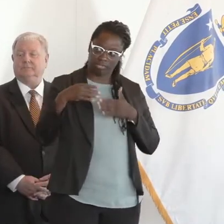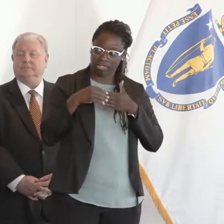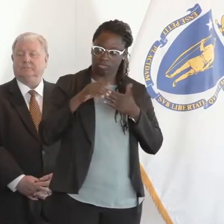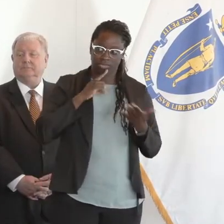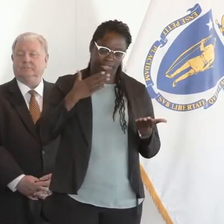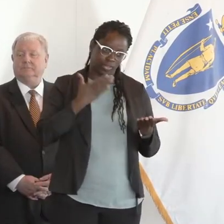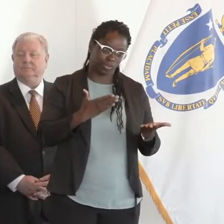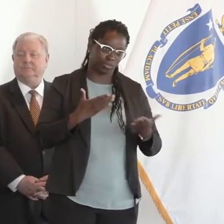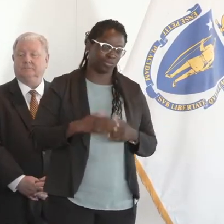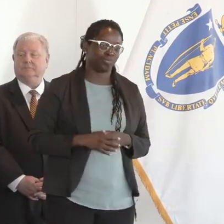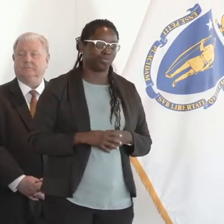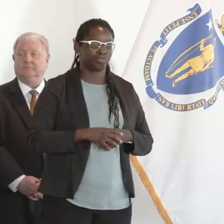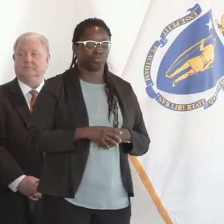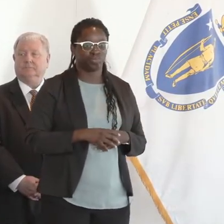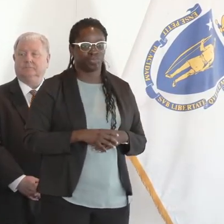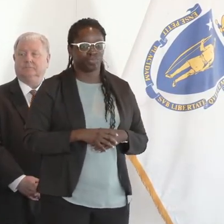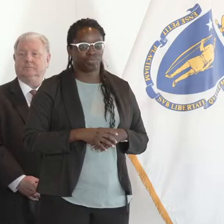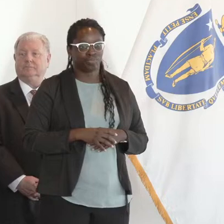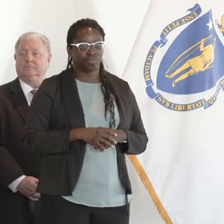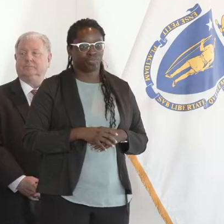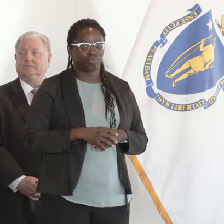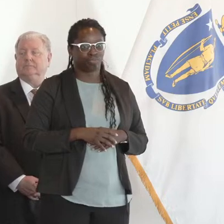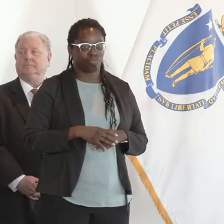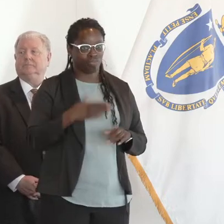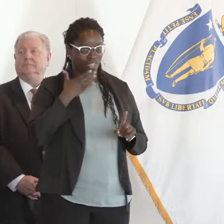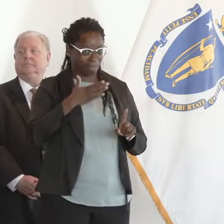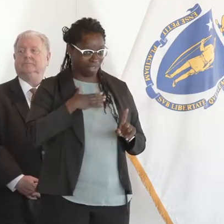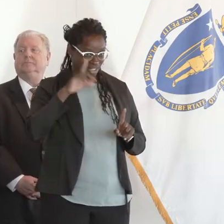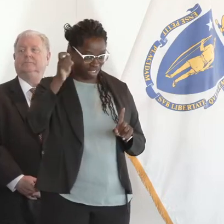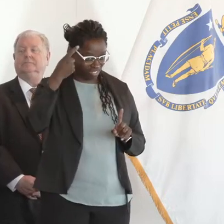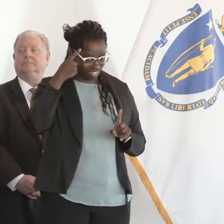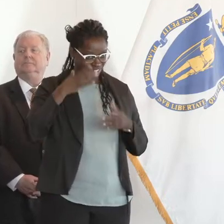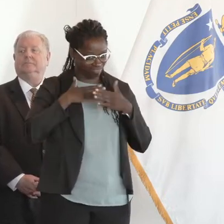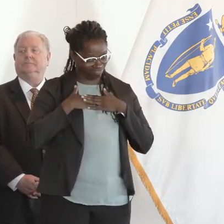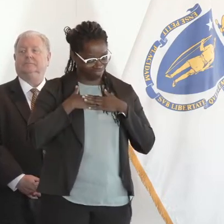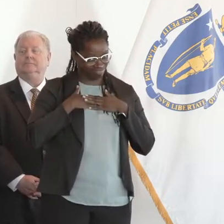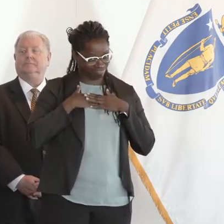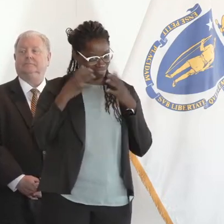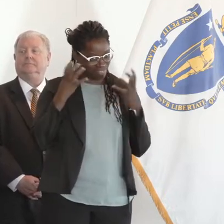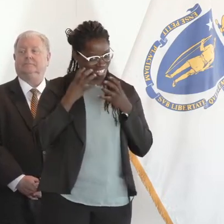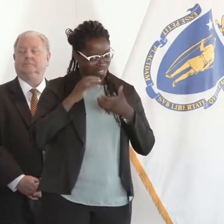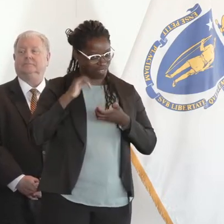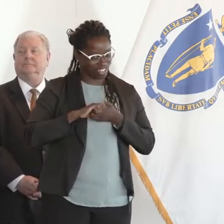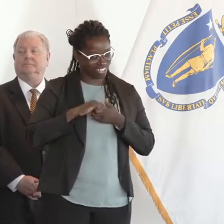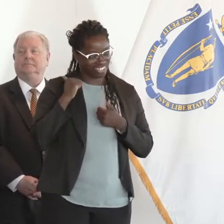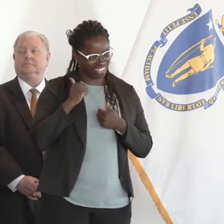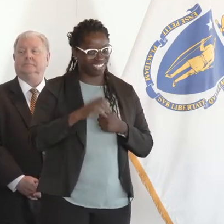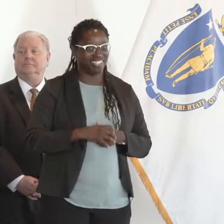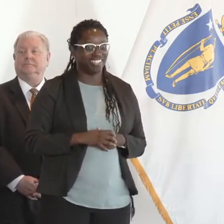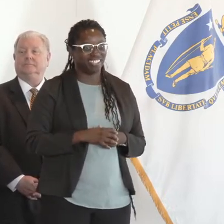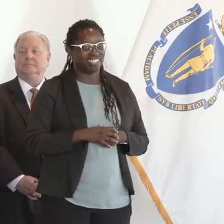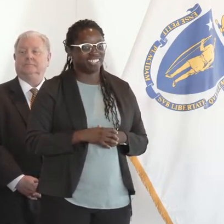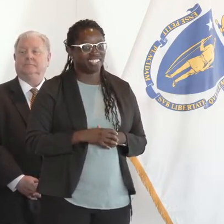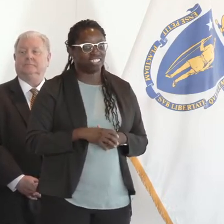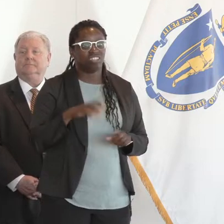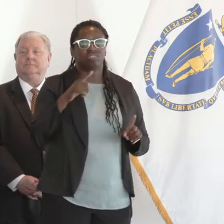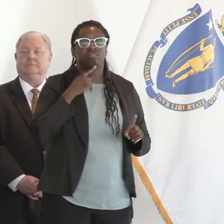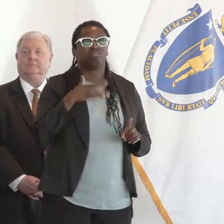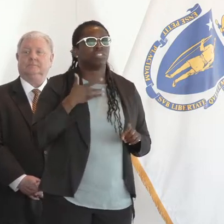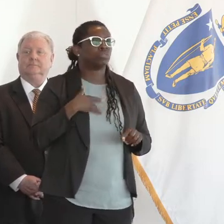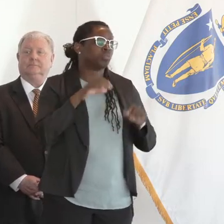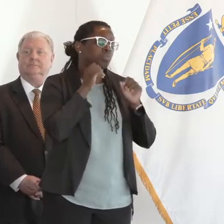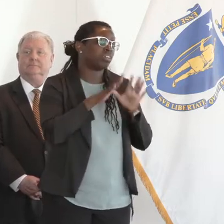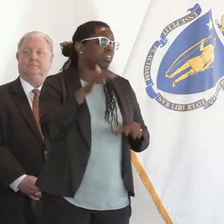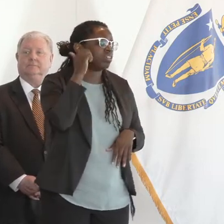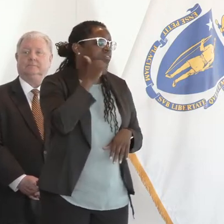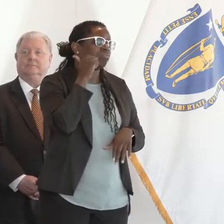Thank you, of course, to my governor, an incredible partner and someone that I'm blessed every single day to be able to work